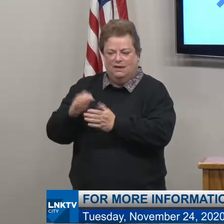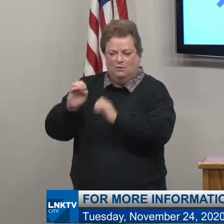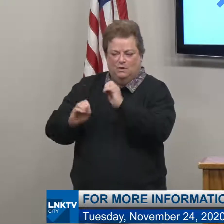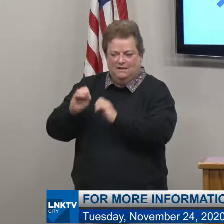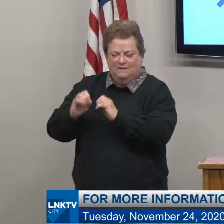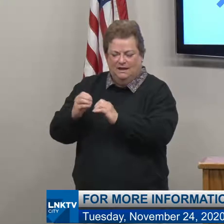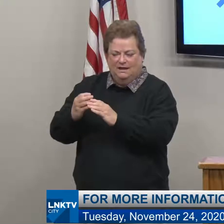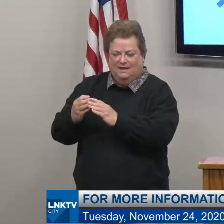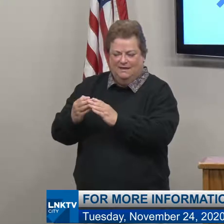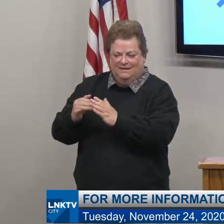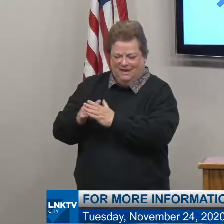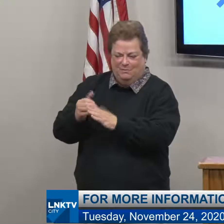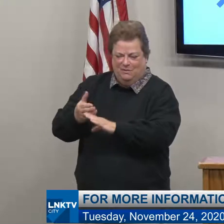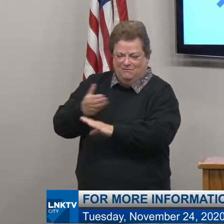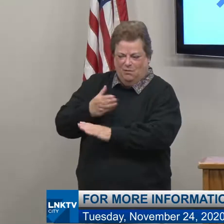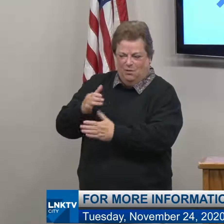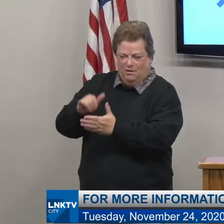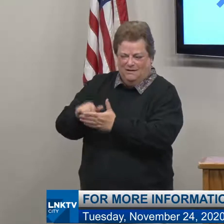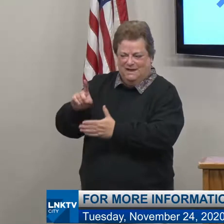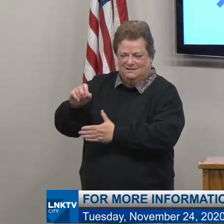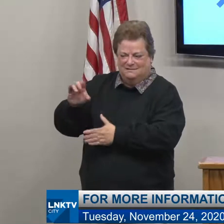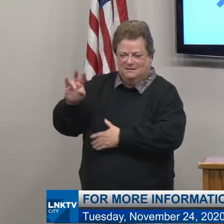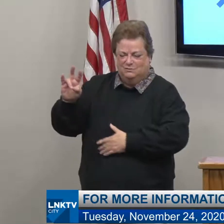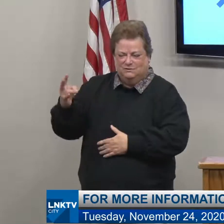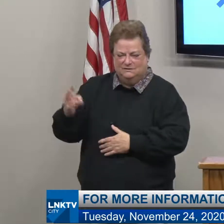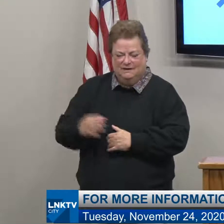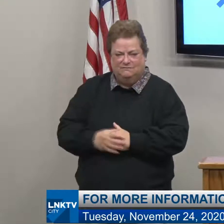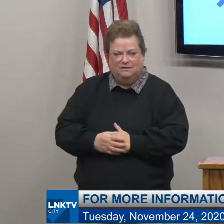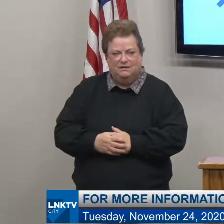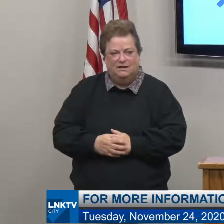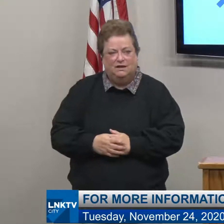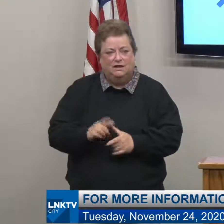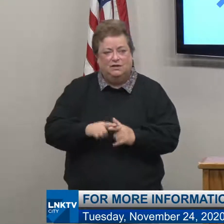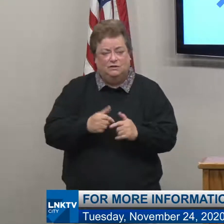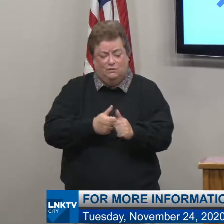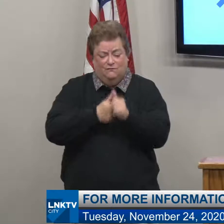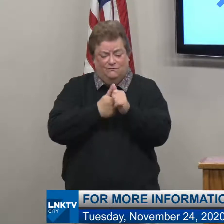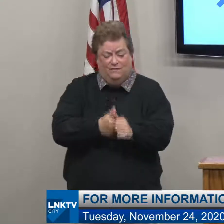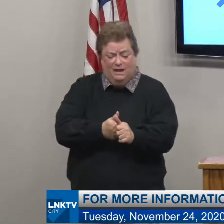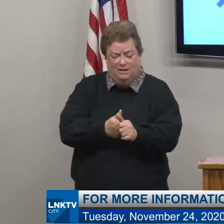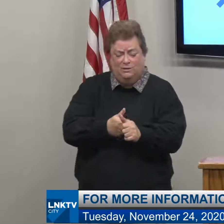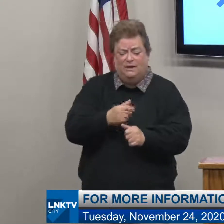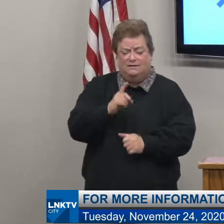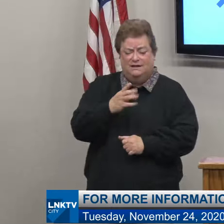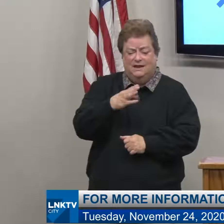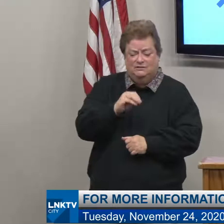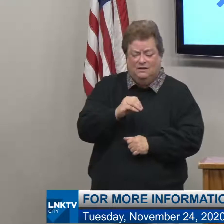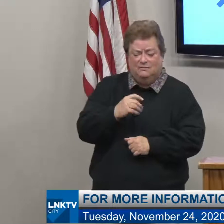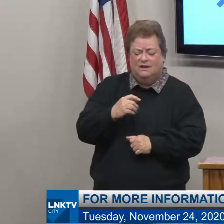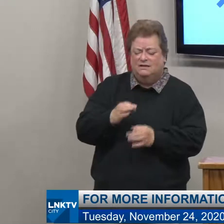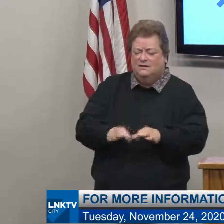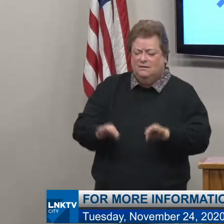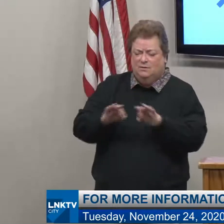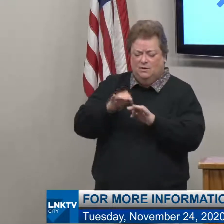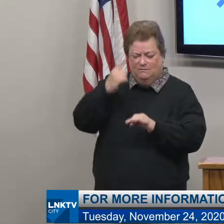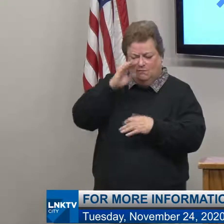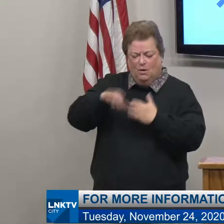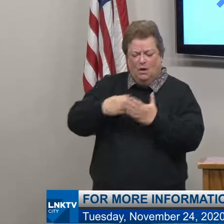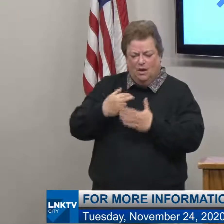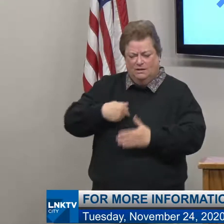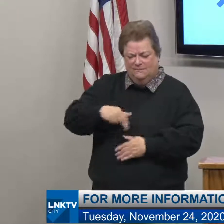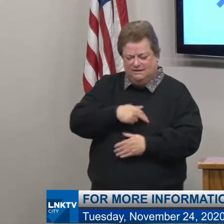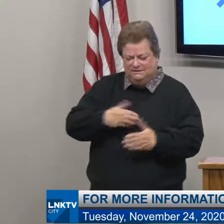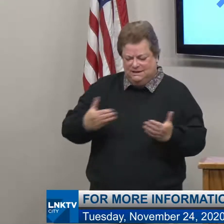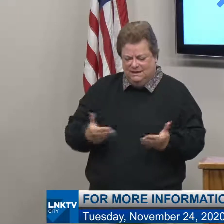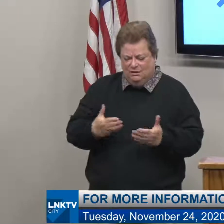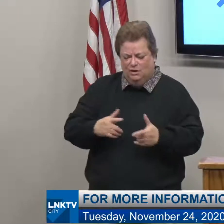that date. In addition to following our directed health measure, it is critical that all of us in Lincoln and Lancaster